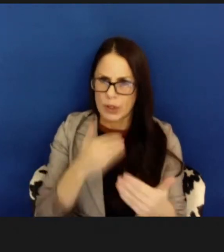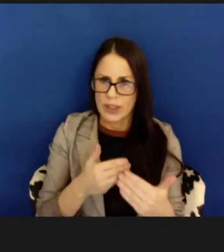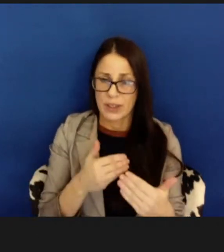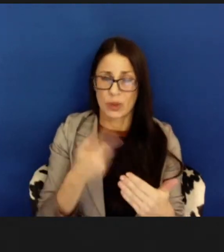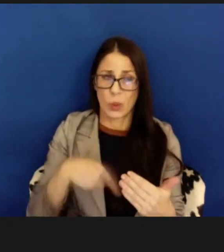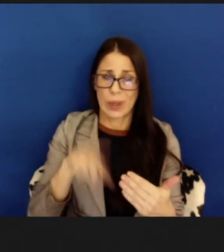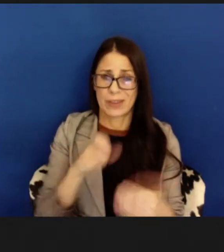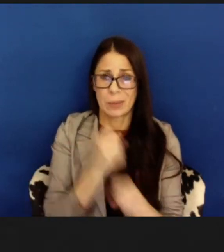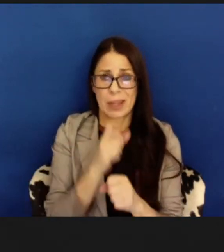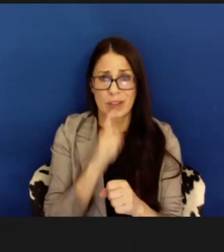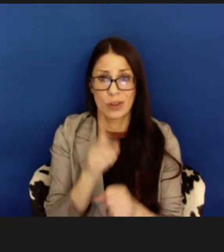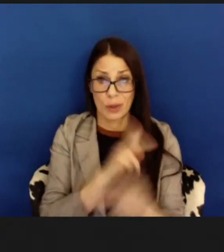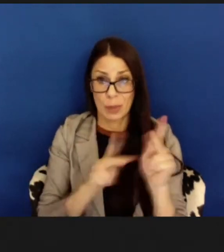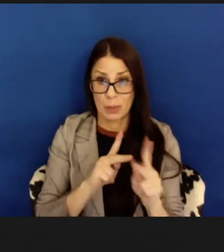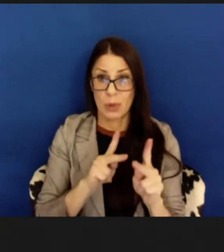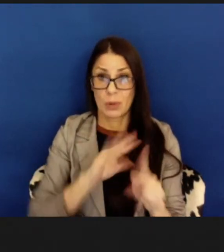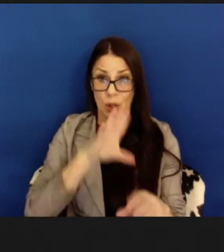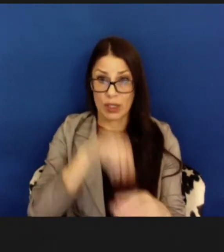to do so.